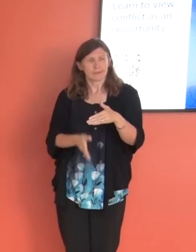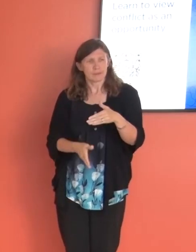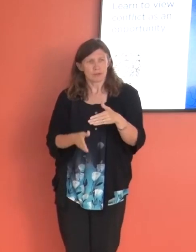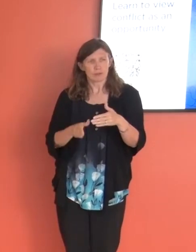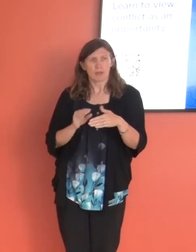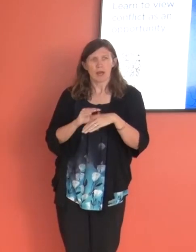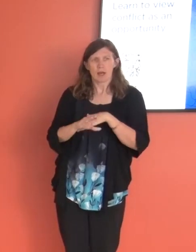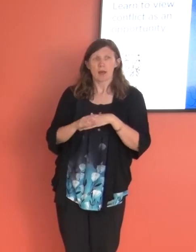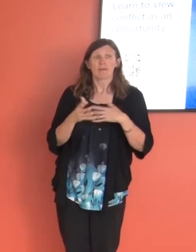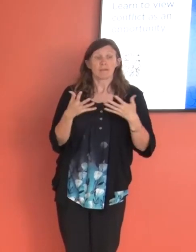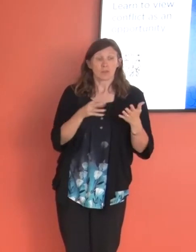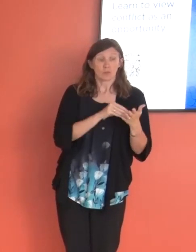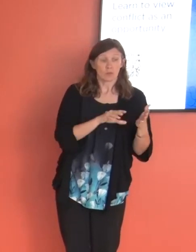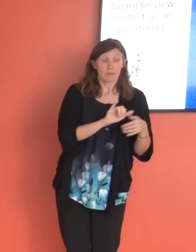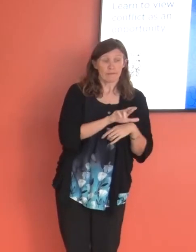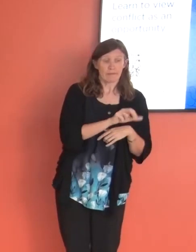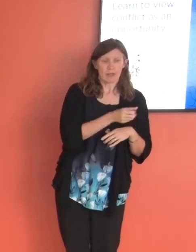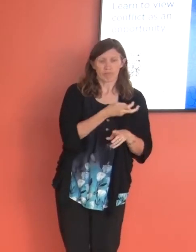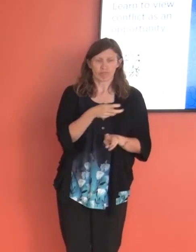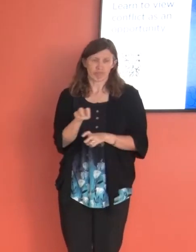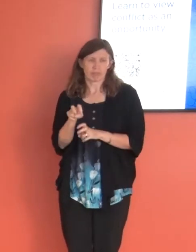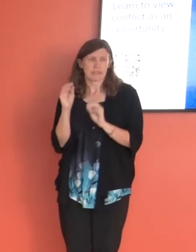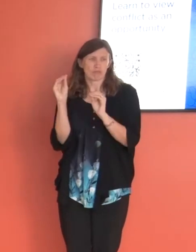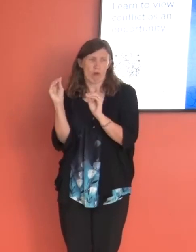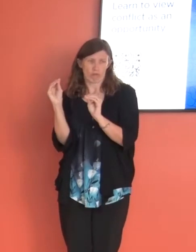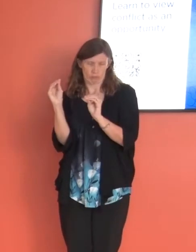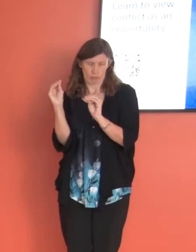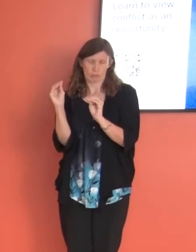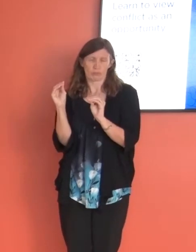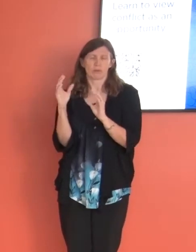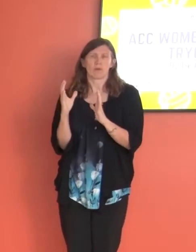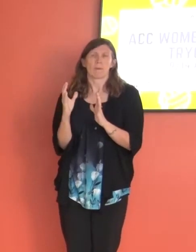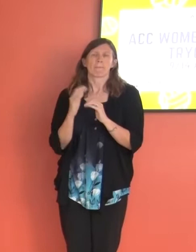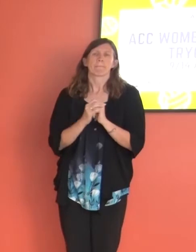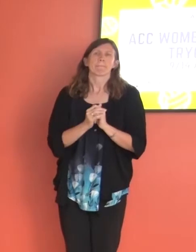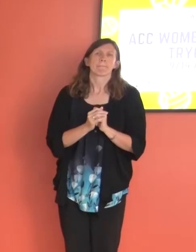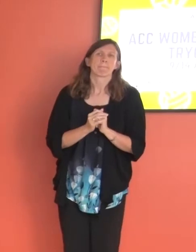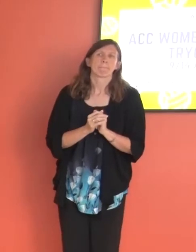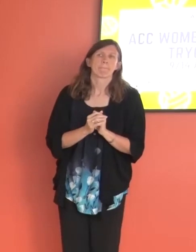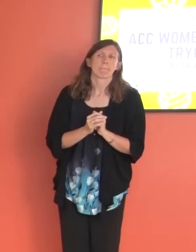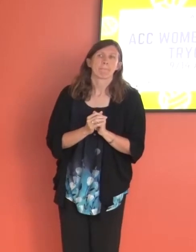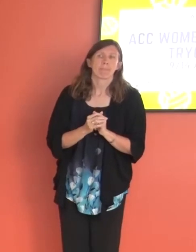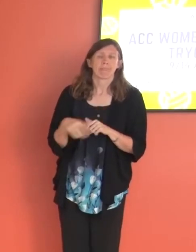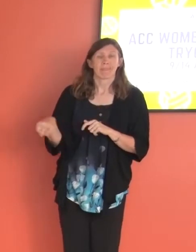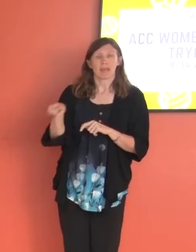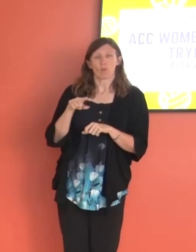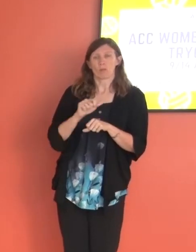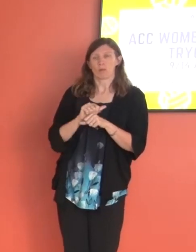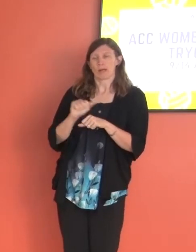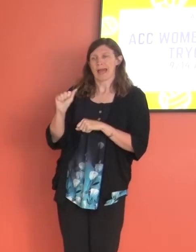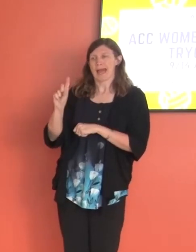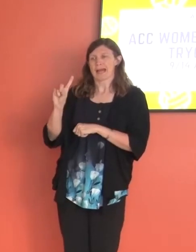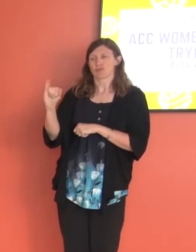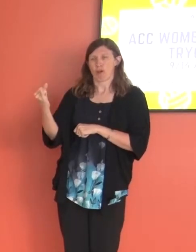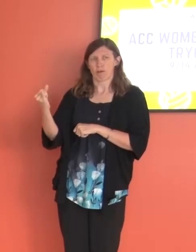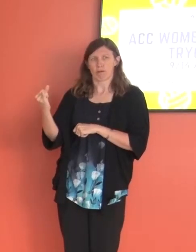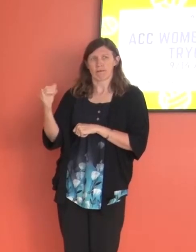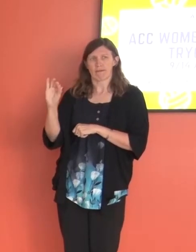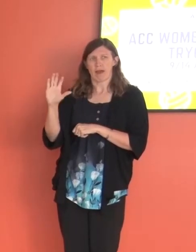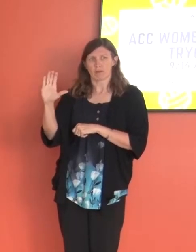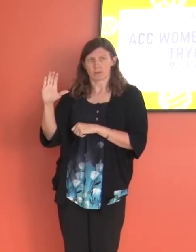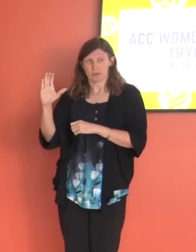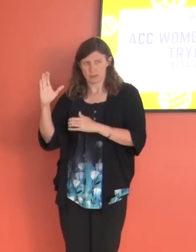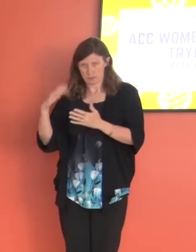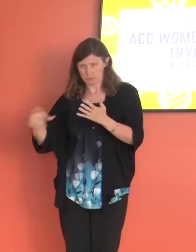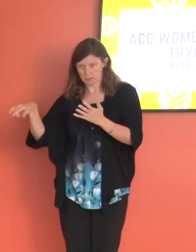affairs that have transitioned over to the instructional side. And so they will be working with our adjunct faculty members to create